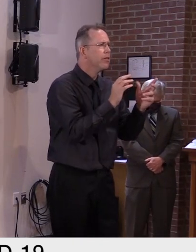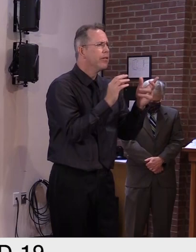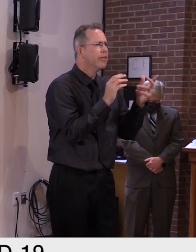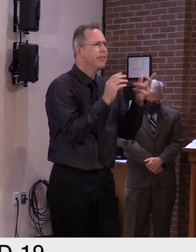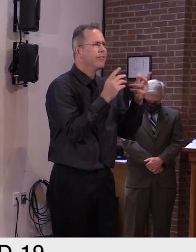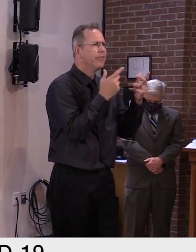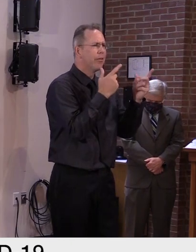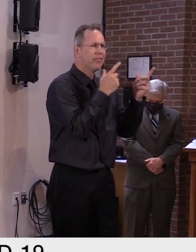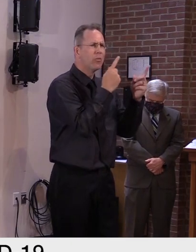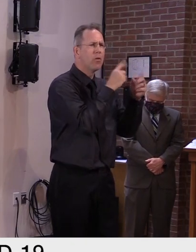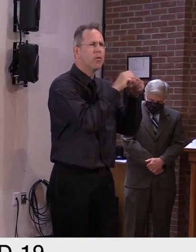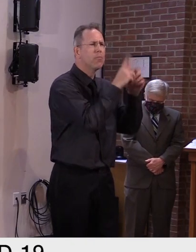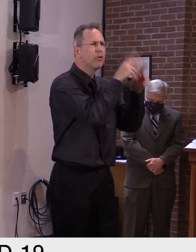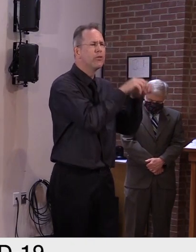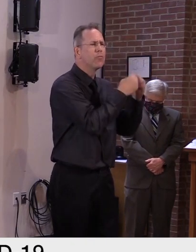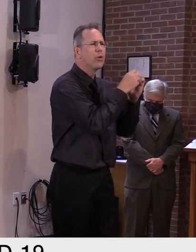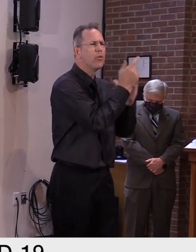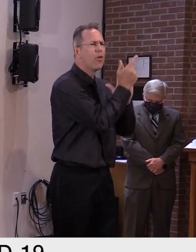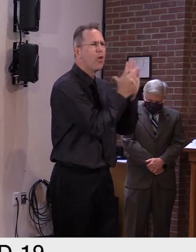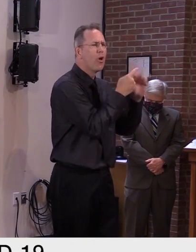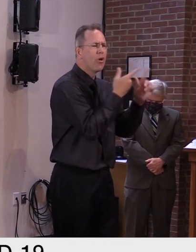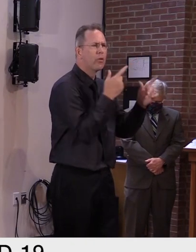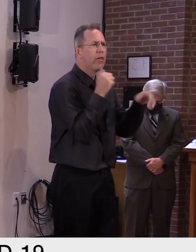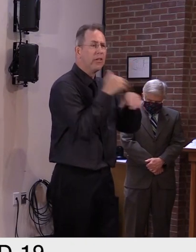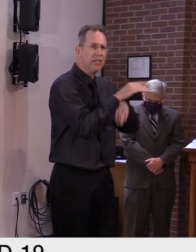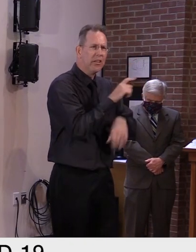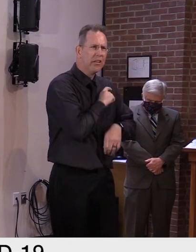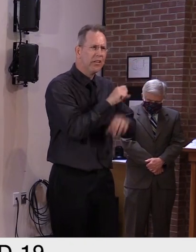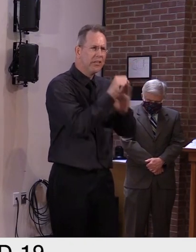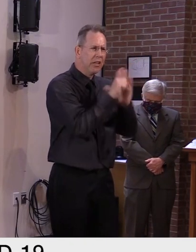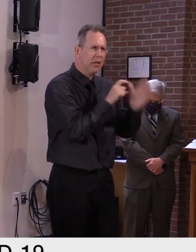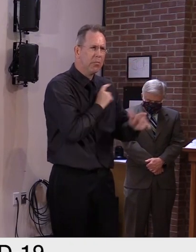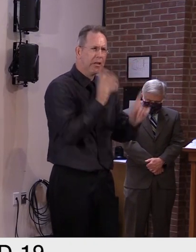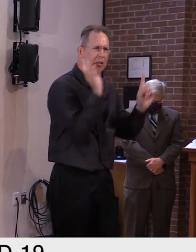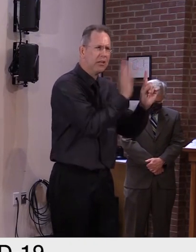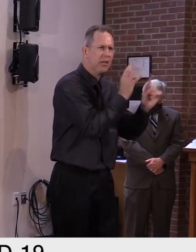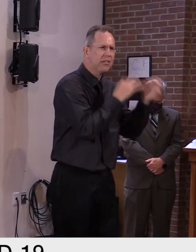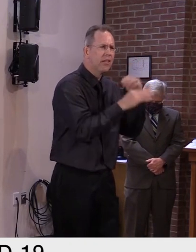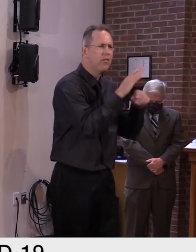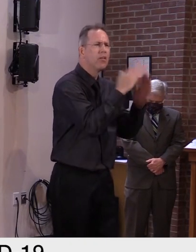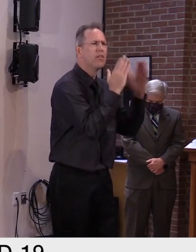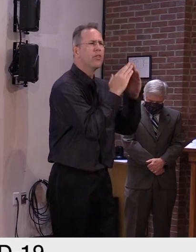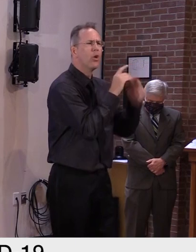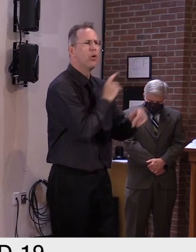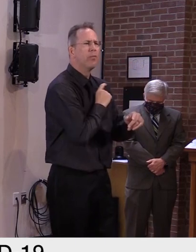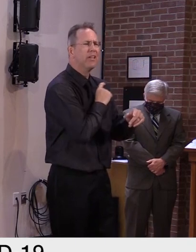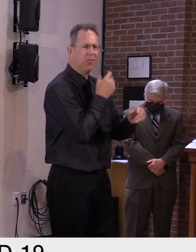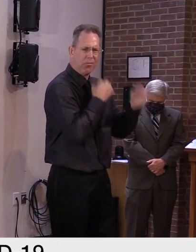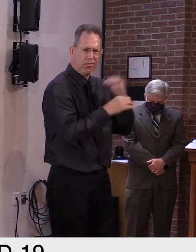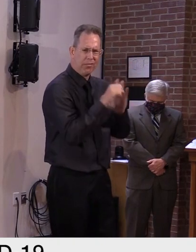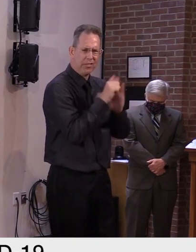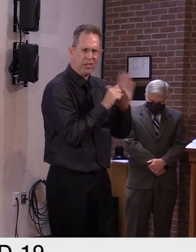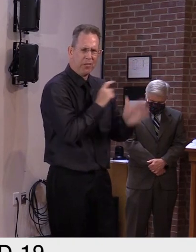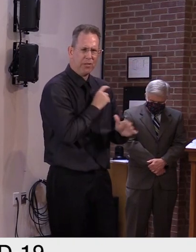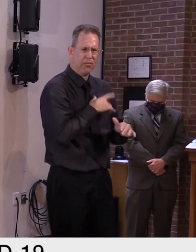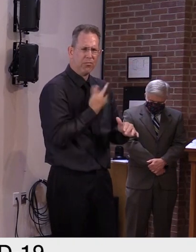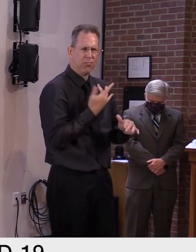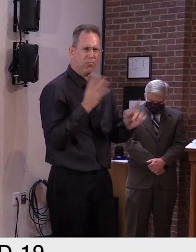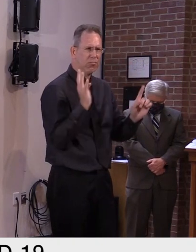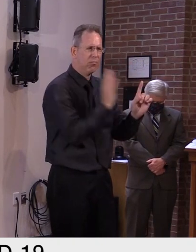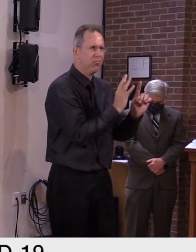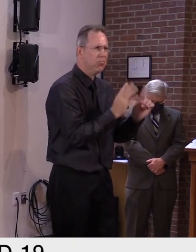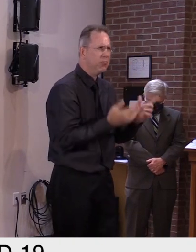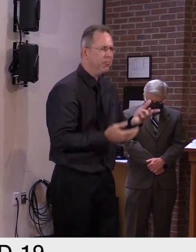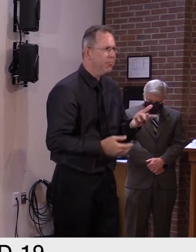are using this as a way to further their cause, which really